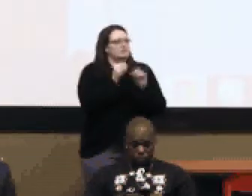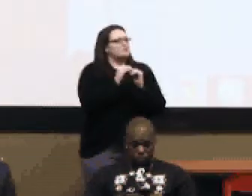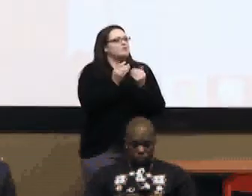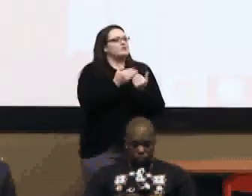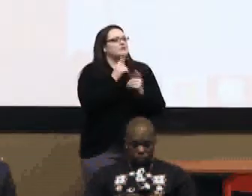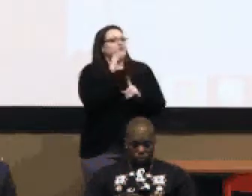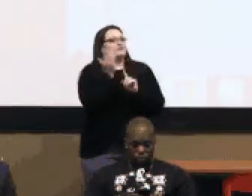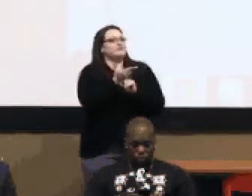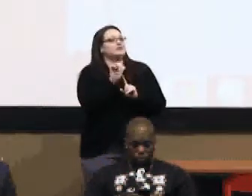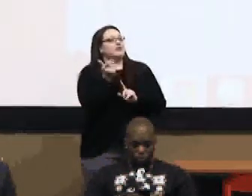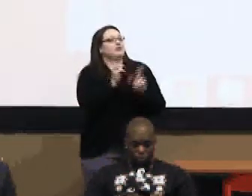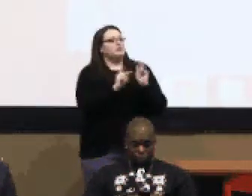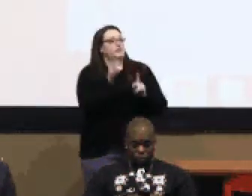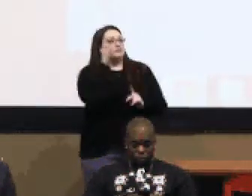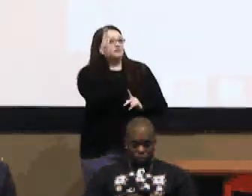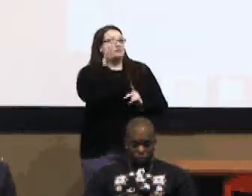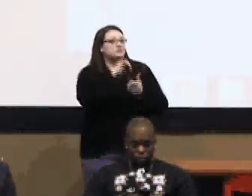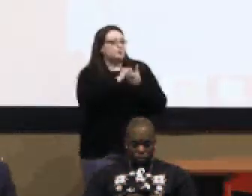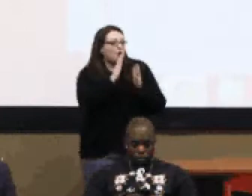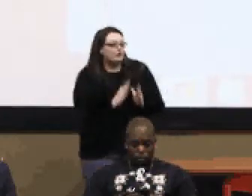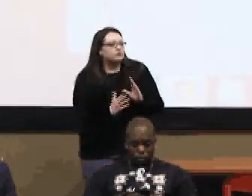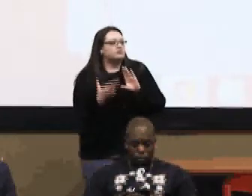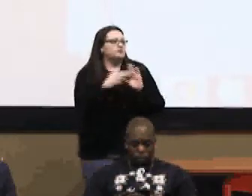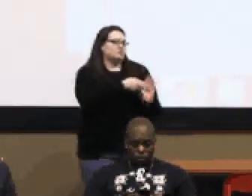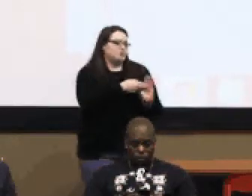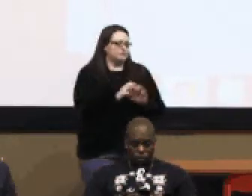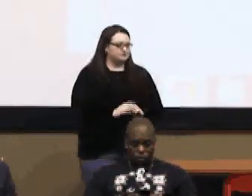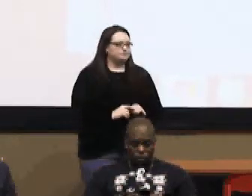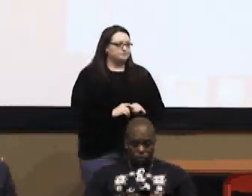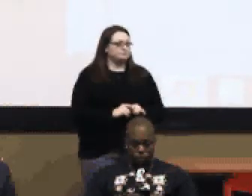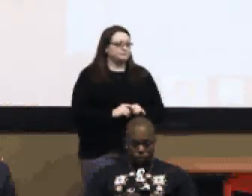convince other people, future partners, to come on board with you.